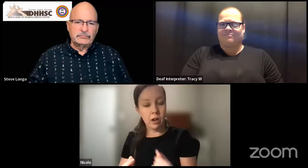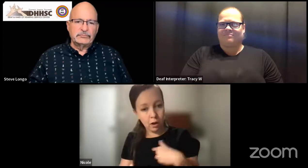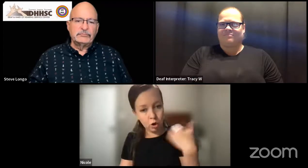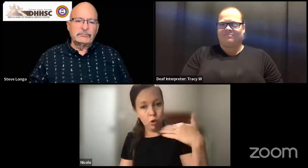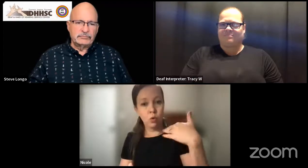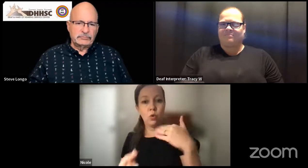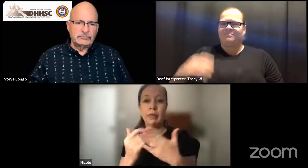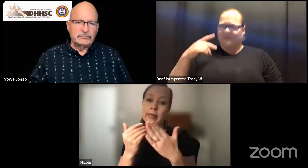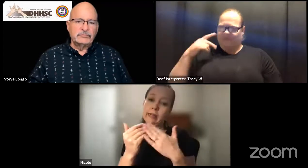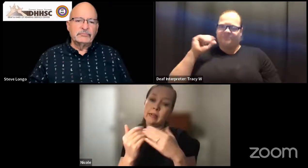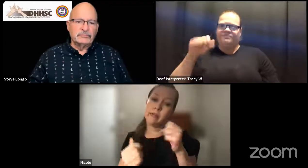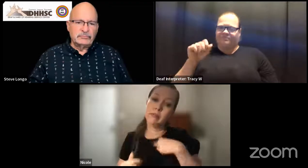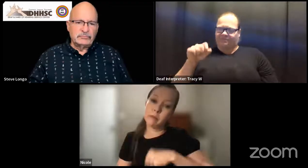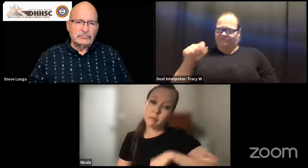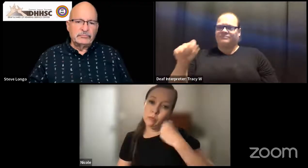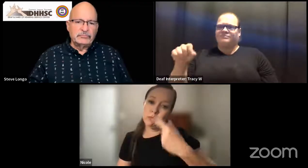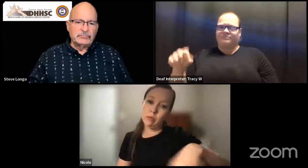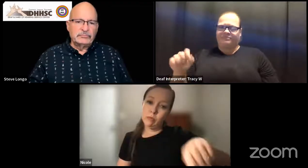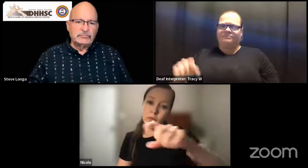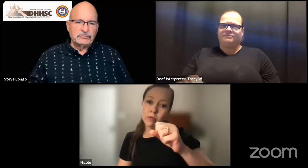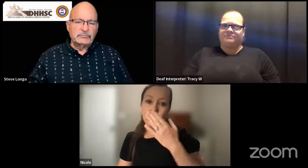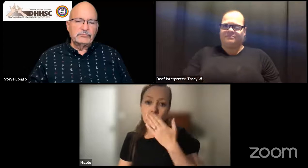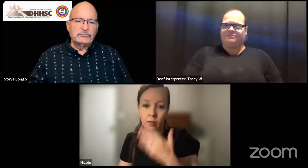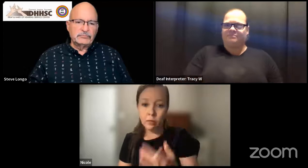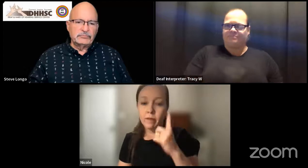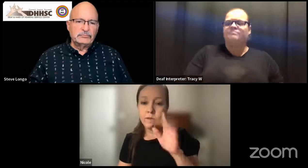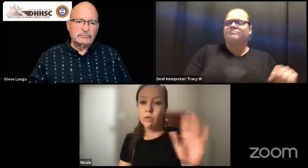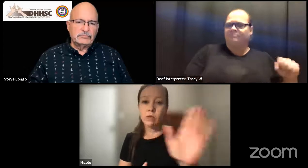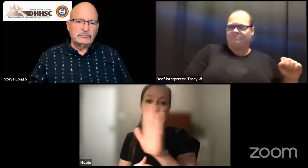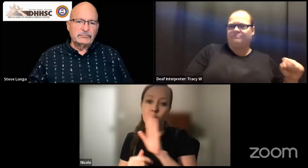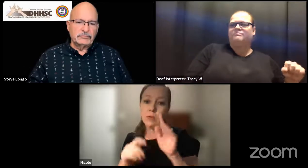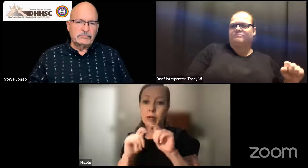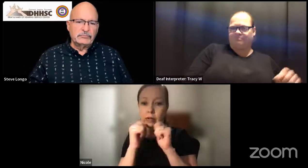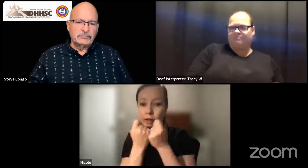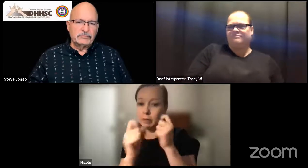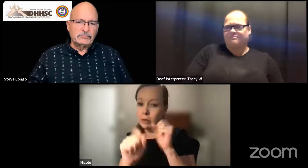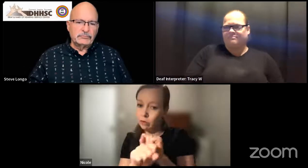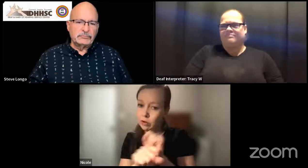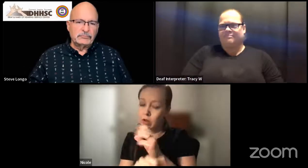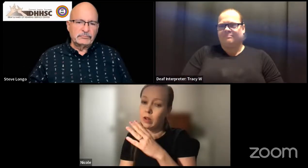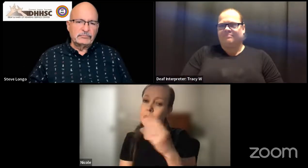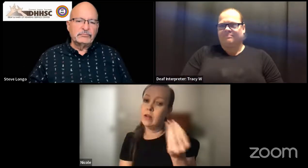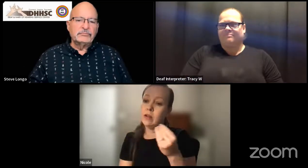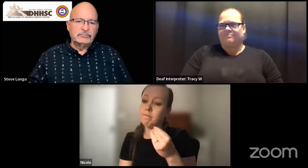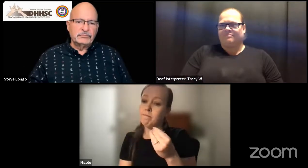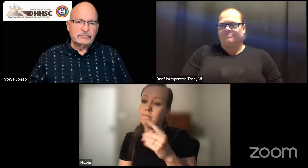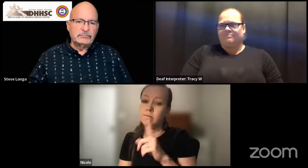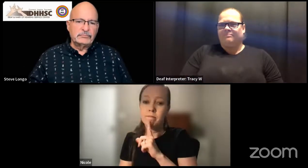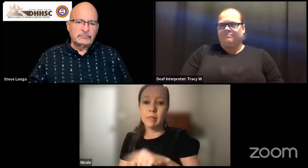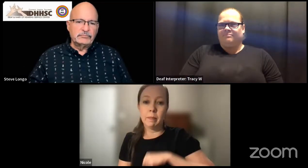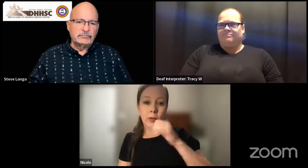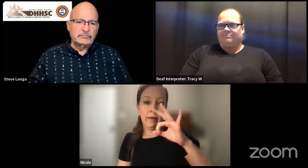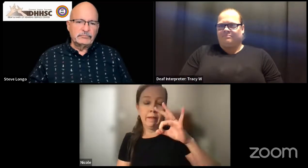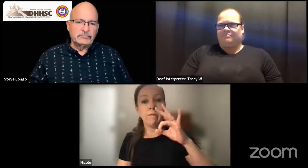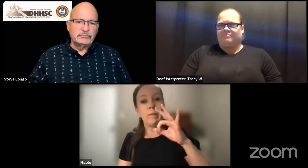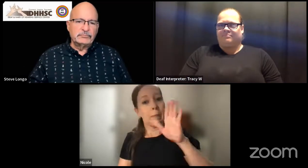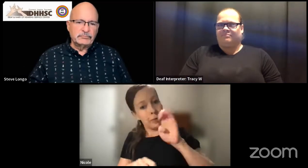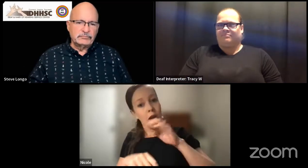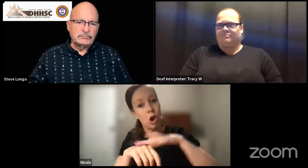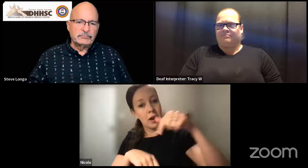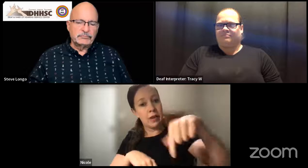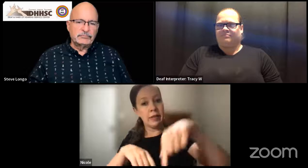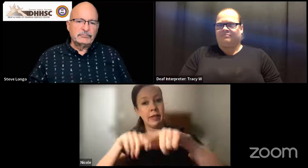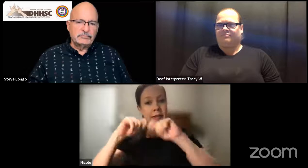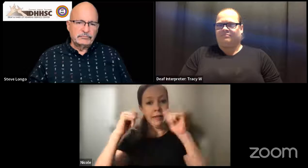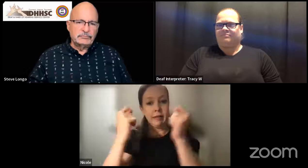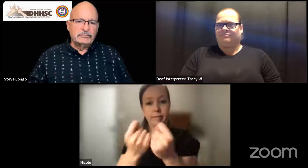needed, you all were there and took care of it very quickly, and it makes that whole process much easier. So thank you for your team effort.